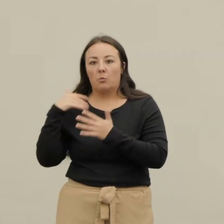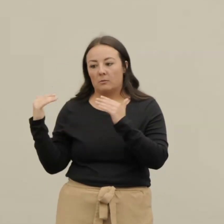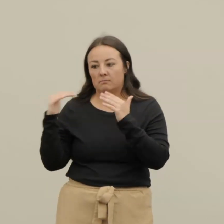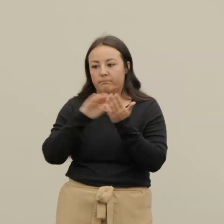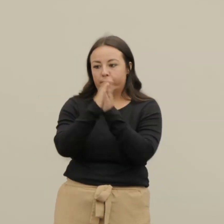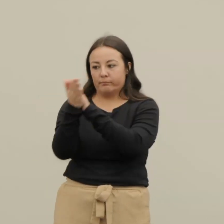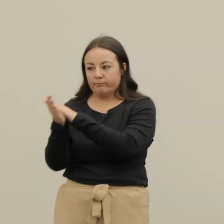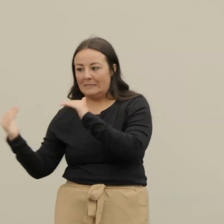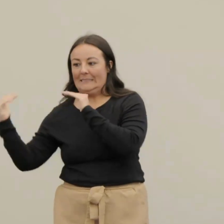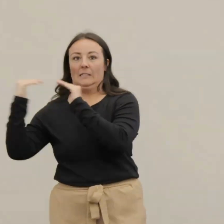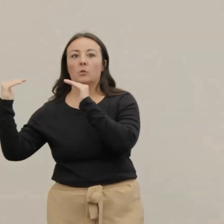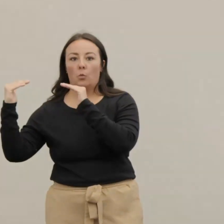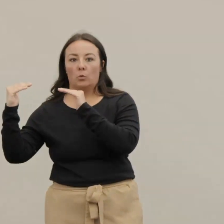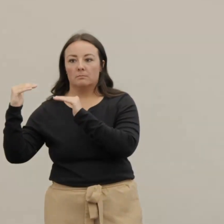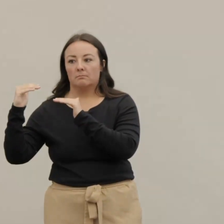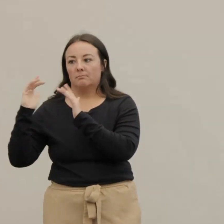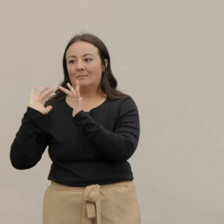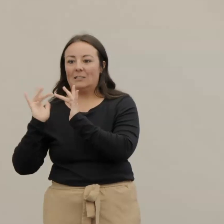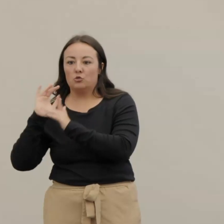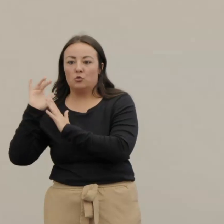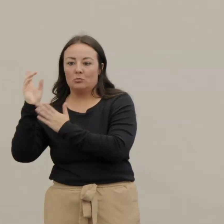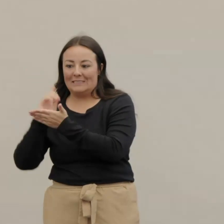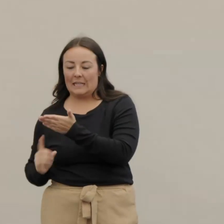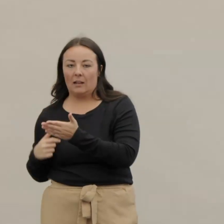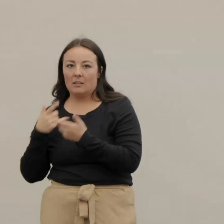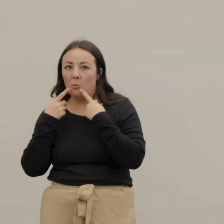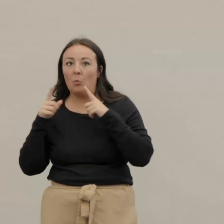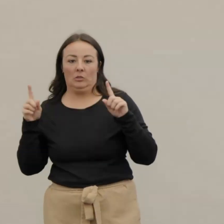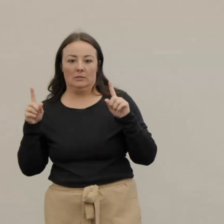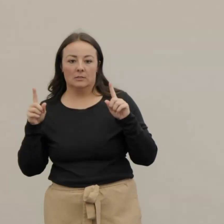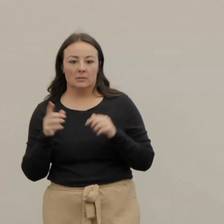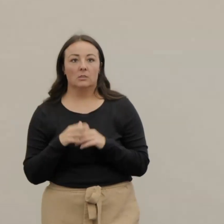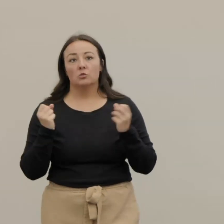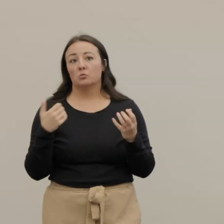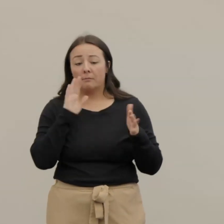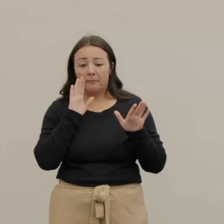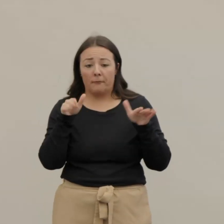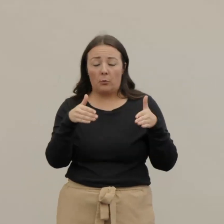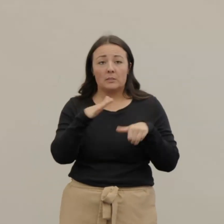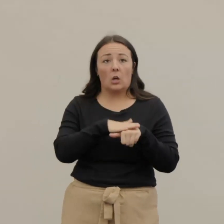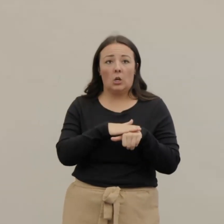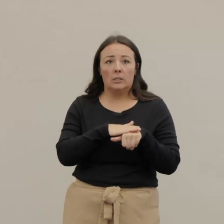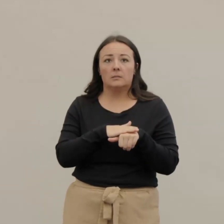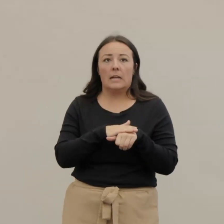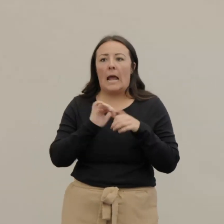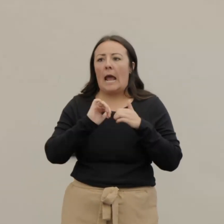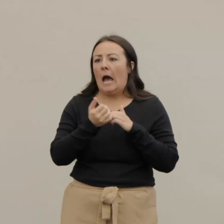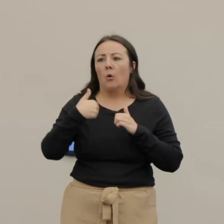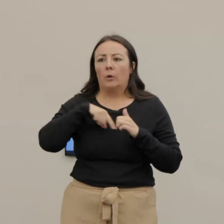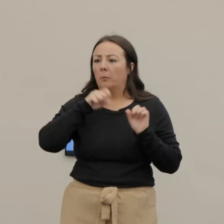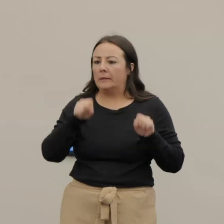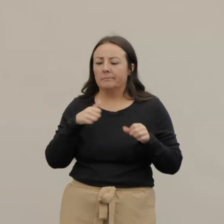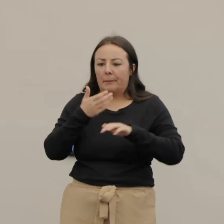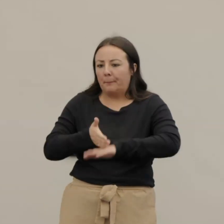works. So let's get into how can we improve our language in our writing.